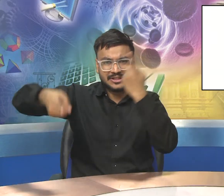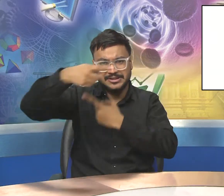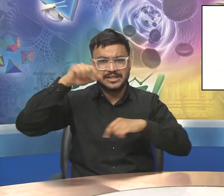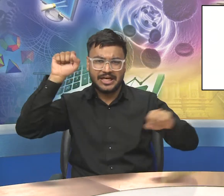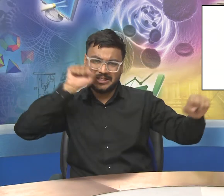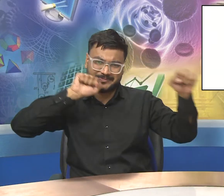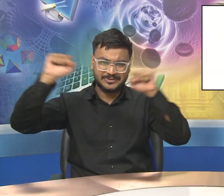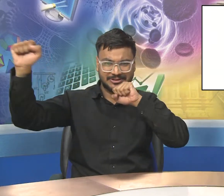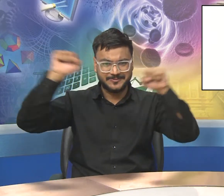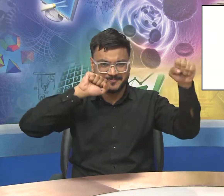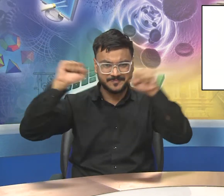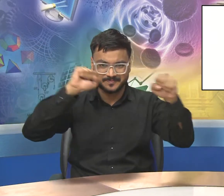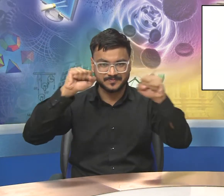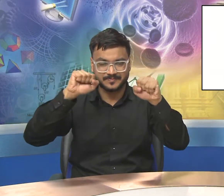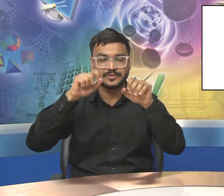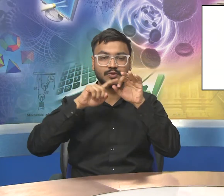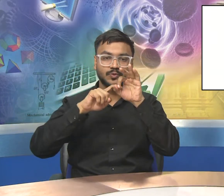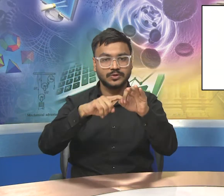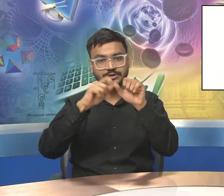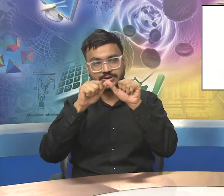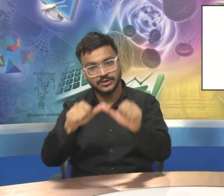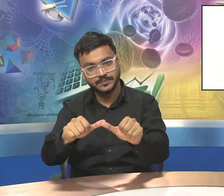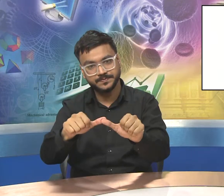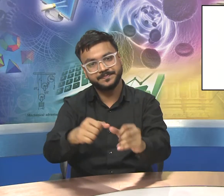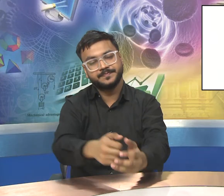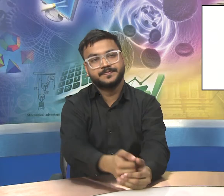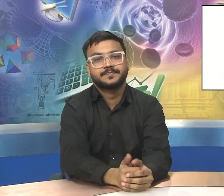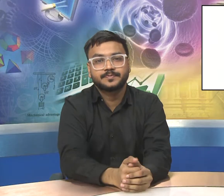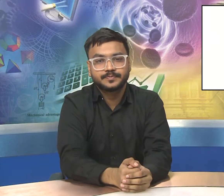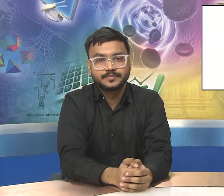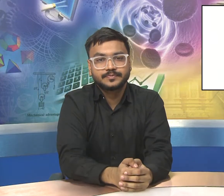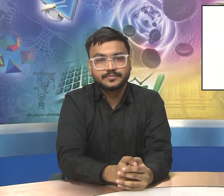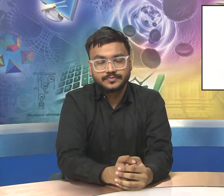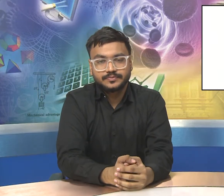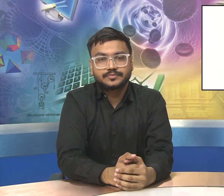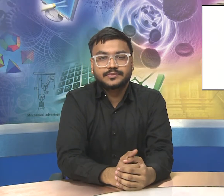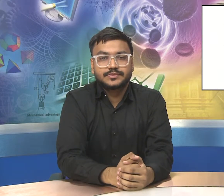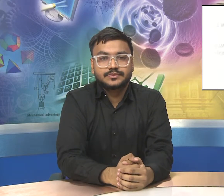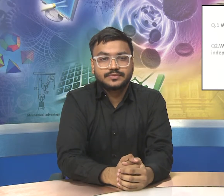We have learned the chapter, now we will do some exercise.